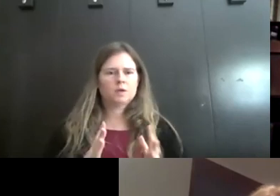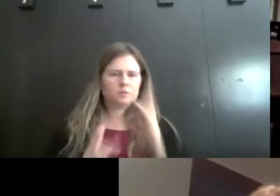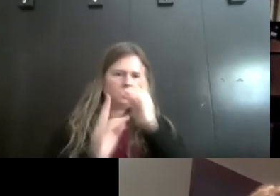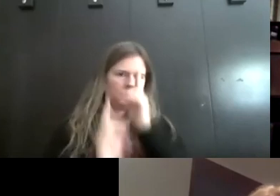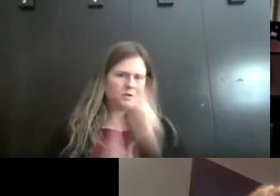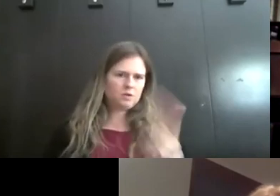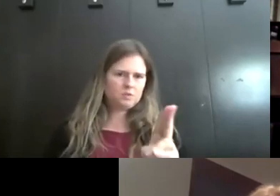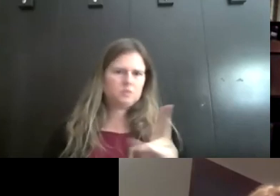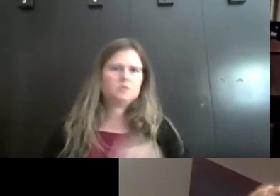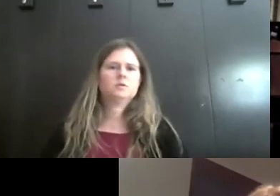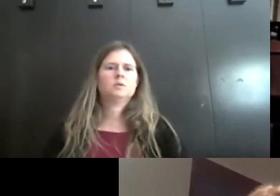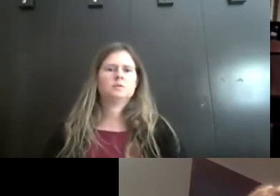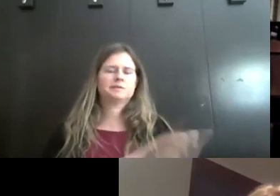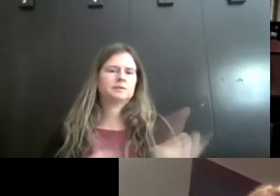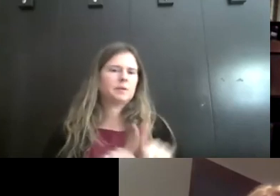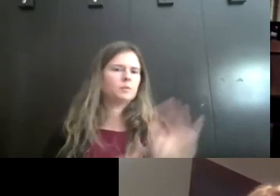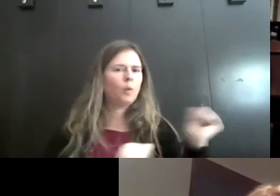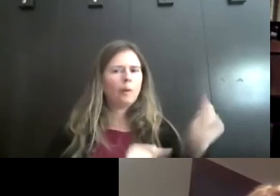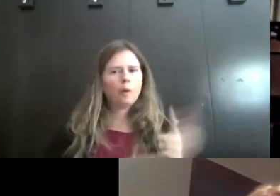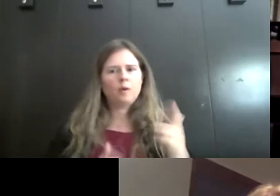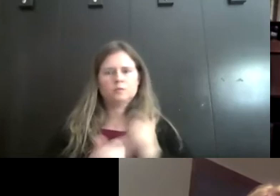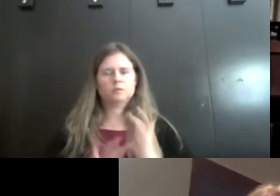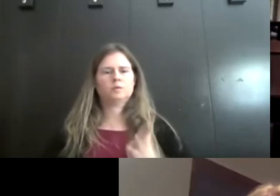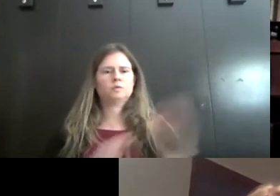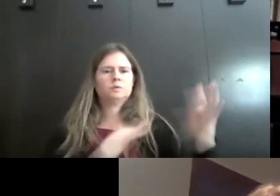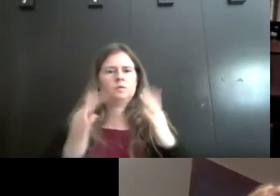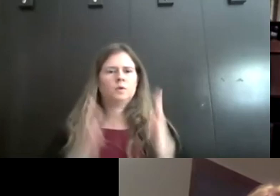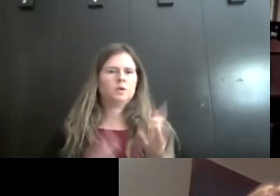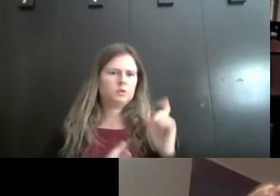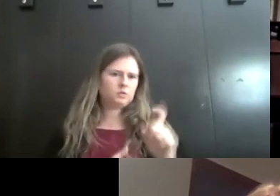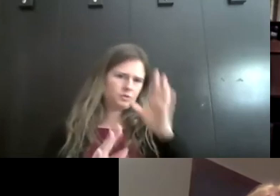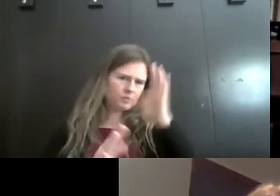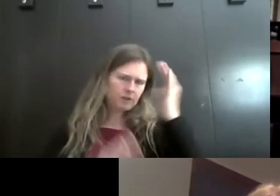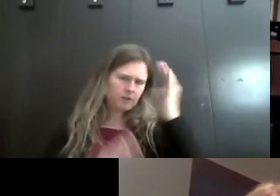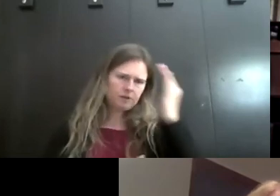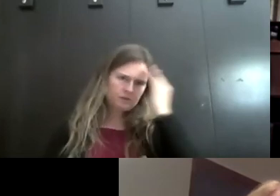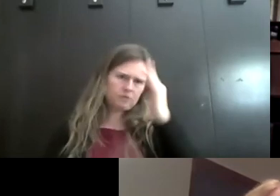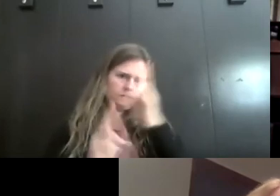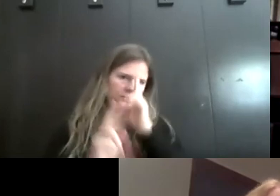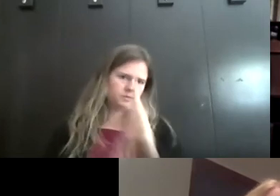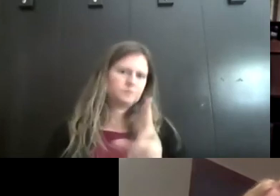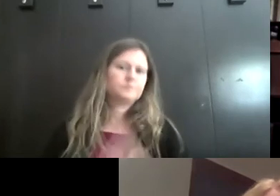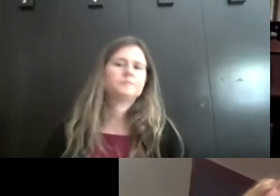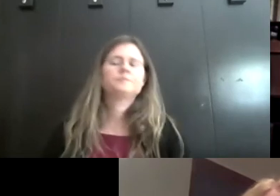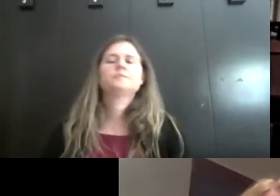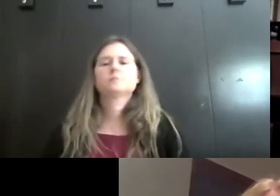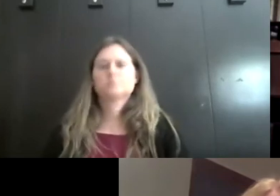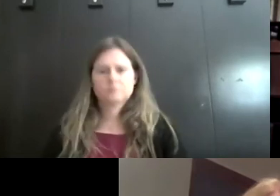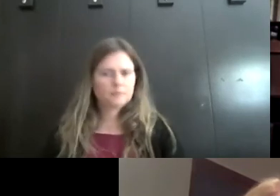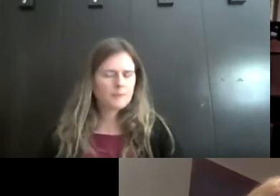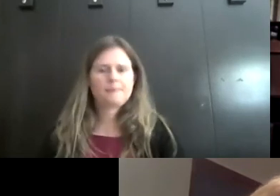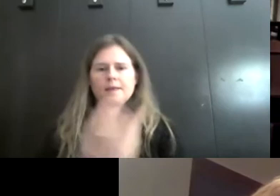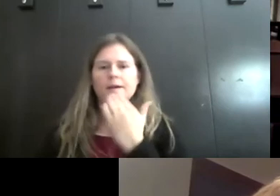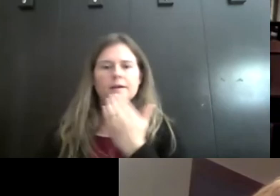all soldiers and warriors should be acknowledged. So. Great, thanks. In addition